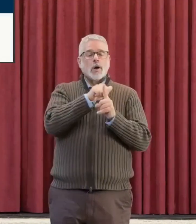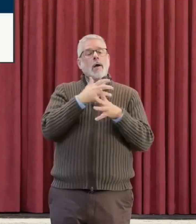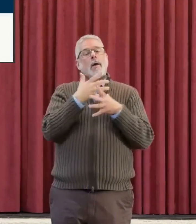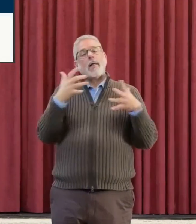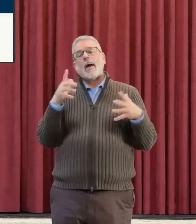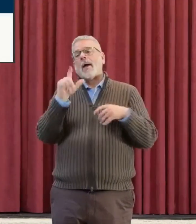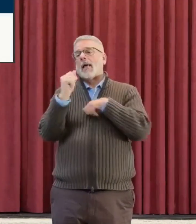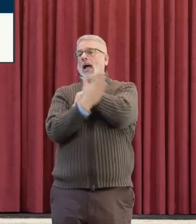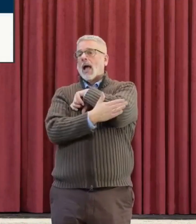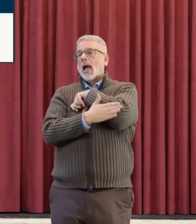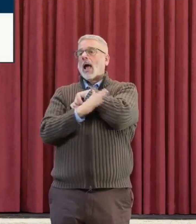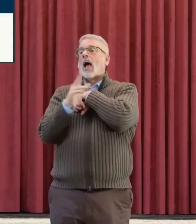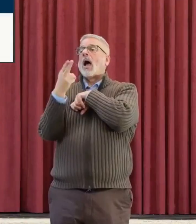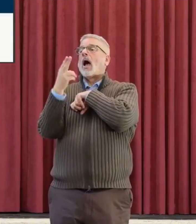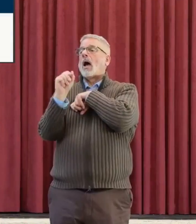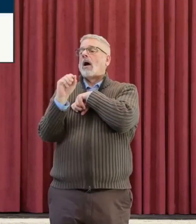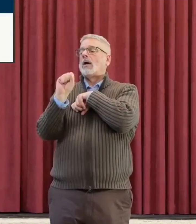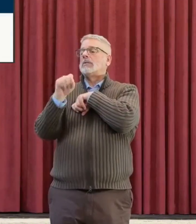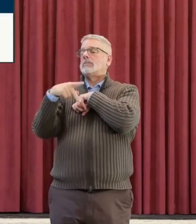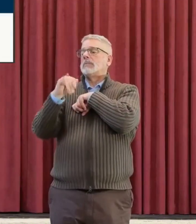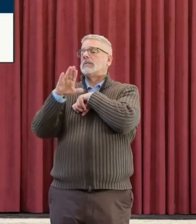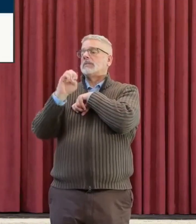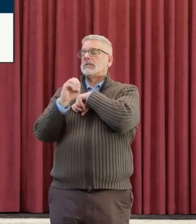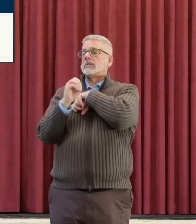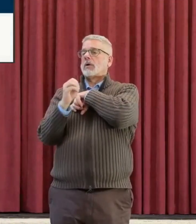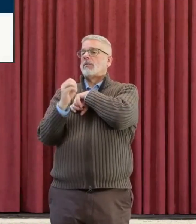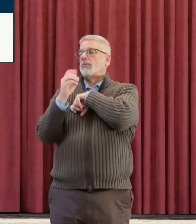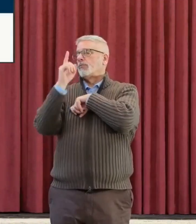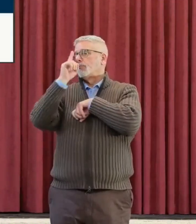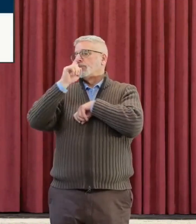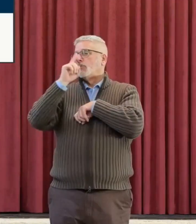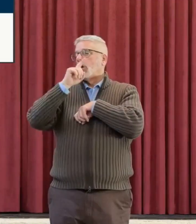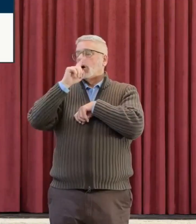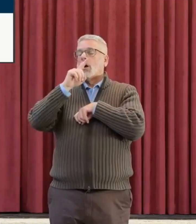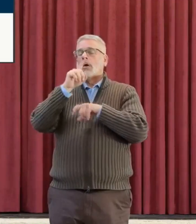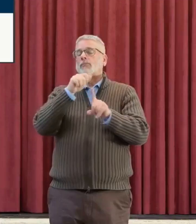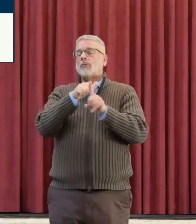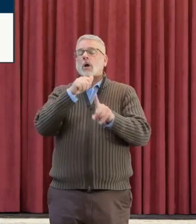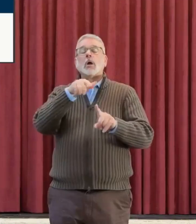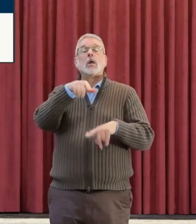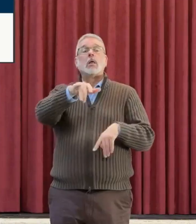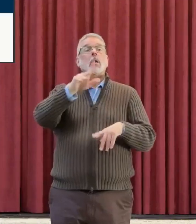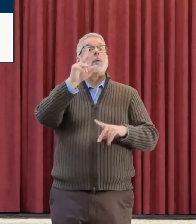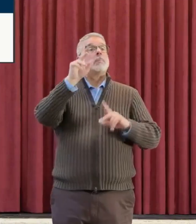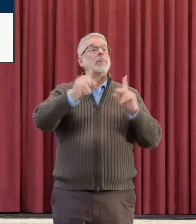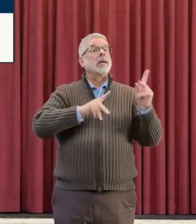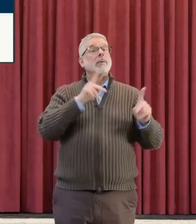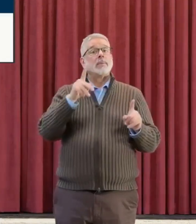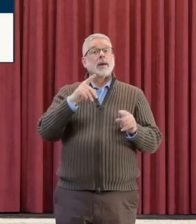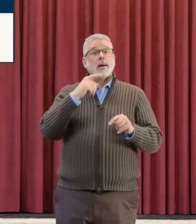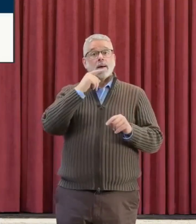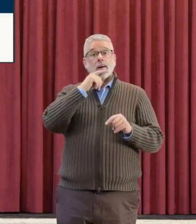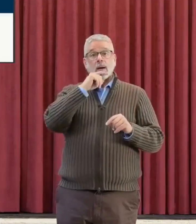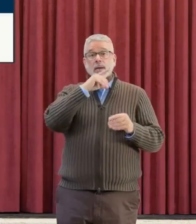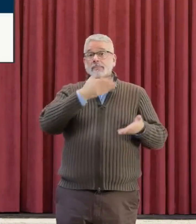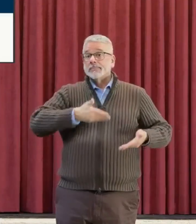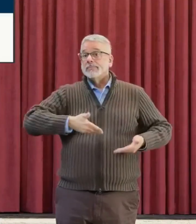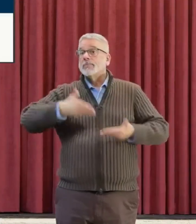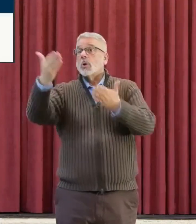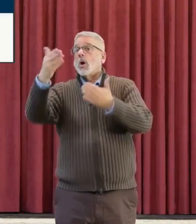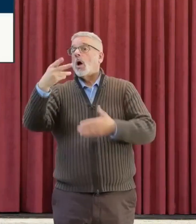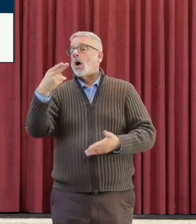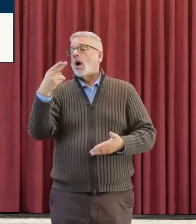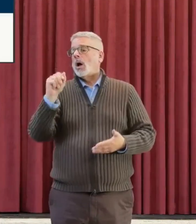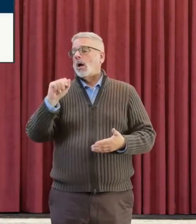Angeles County. It's a hospice fraud. So sometimes people are put in hospice